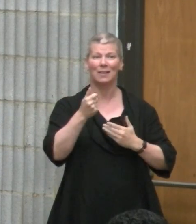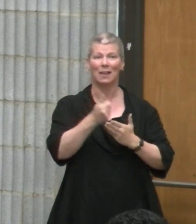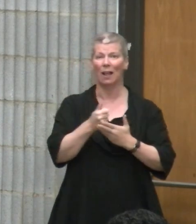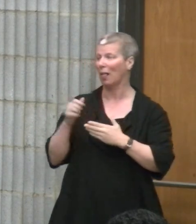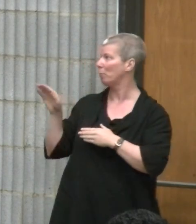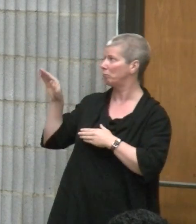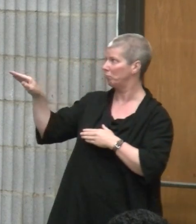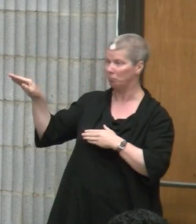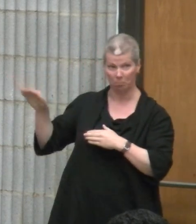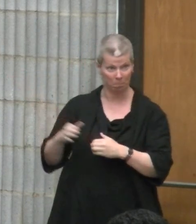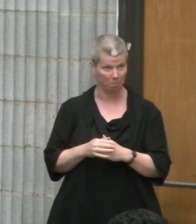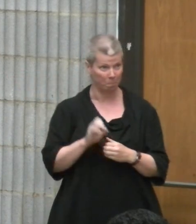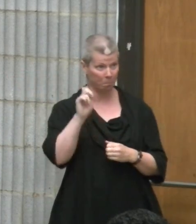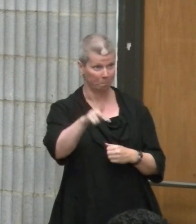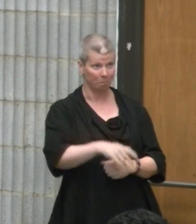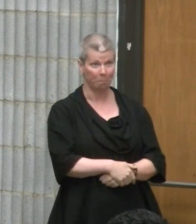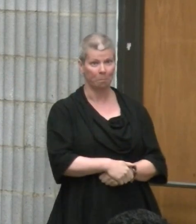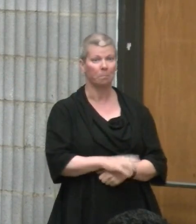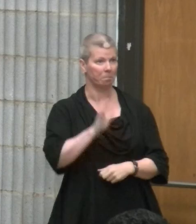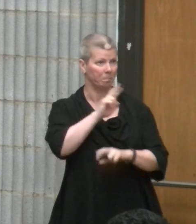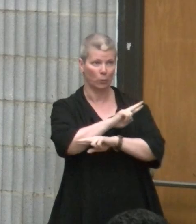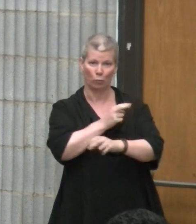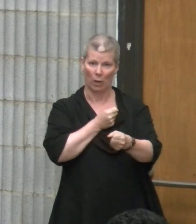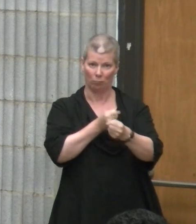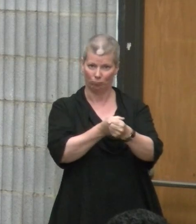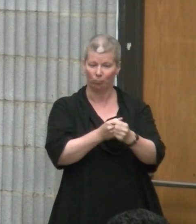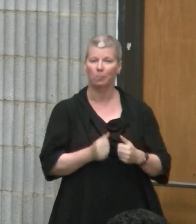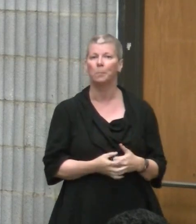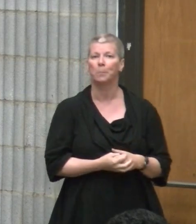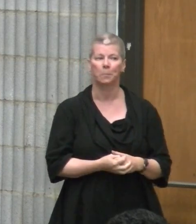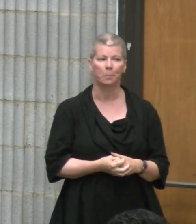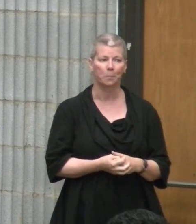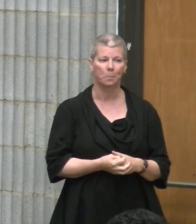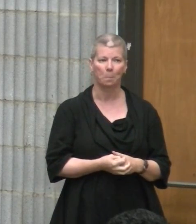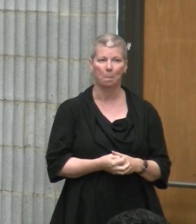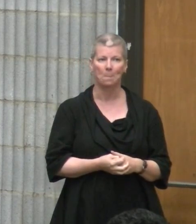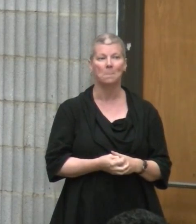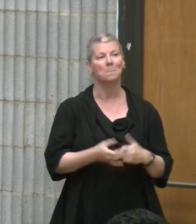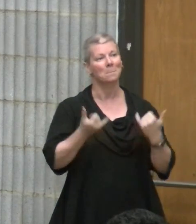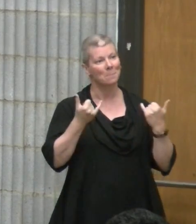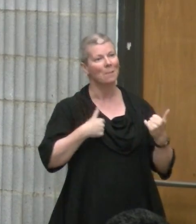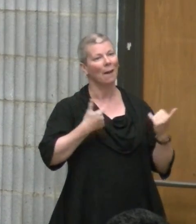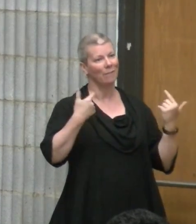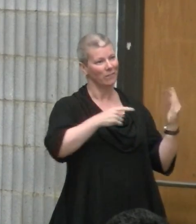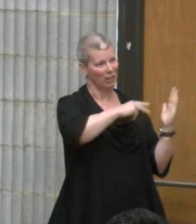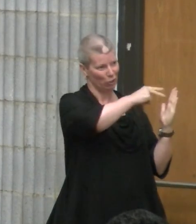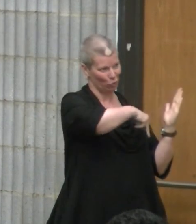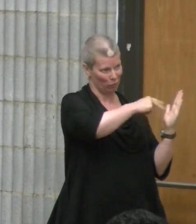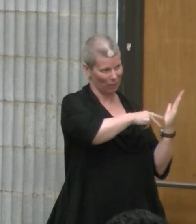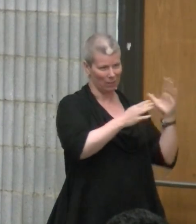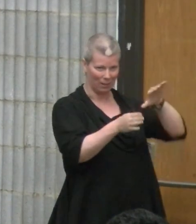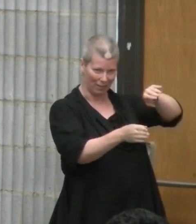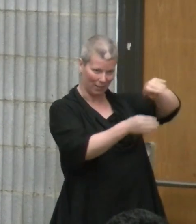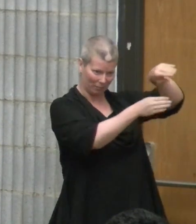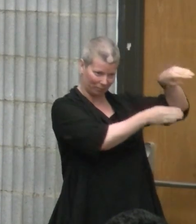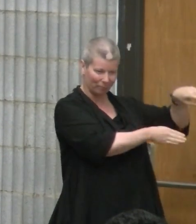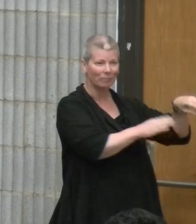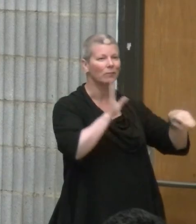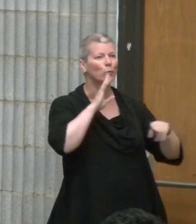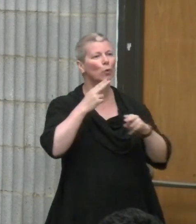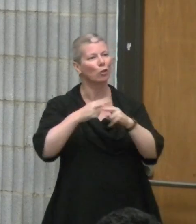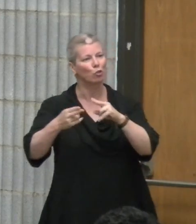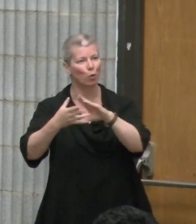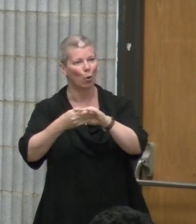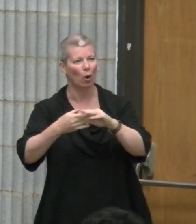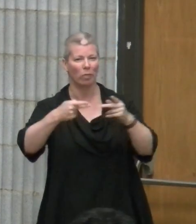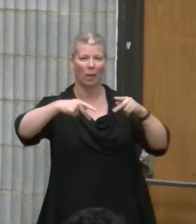us. And we'll be able to help you out. So, now that I'm done with reading, I'll just talk to you for a little bit longer, and then I'll kind of let you